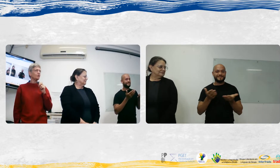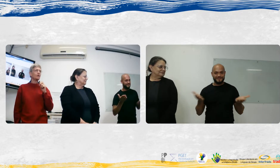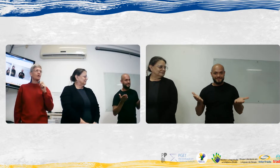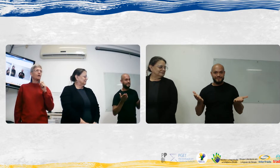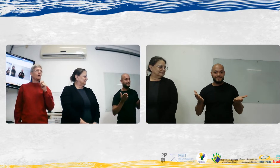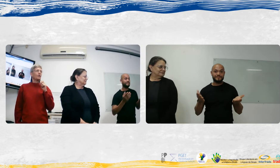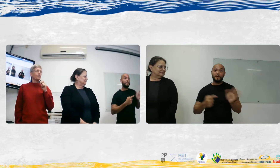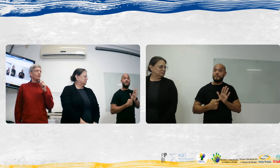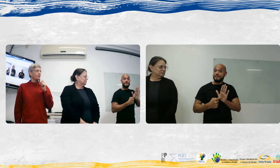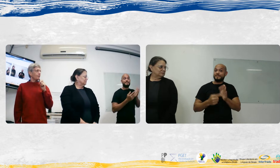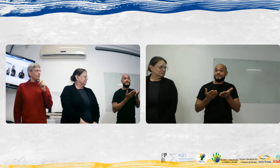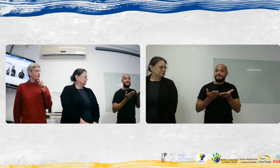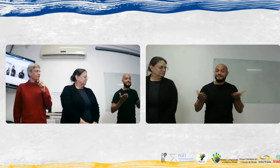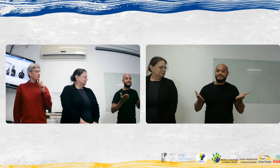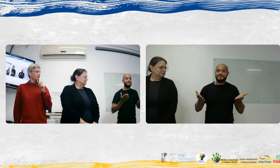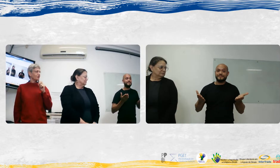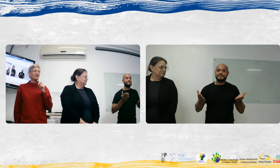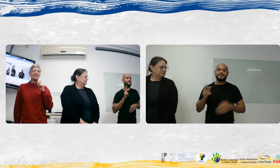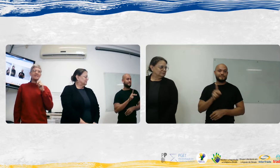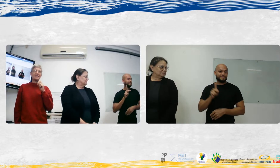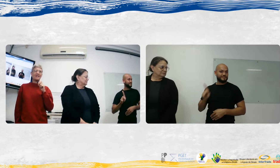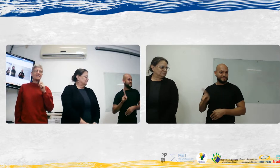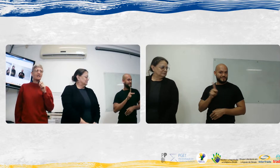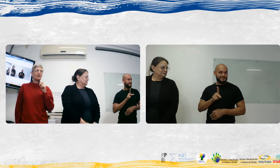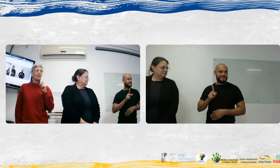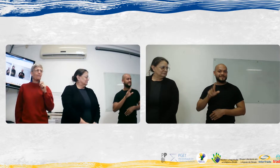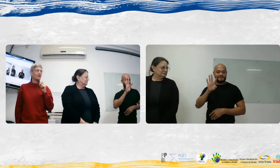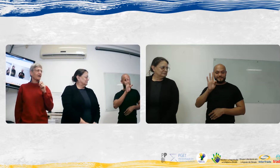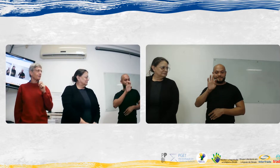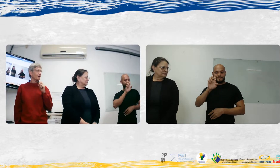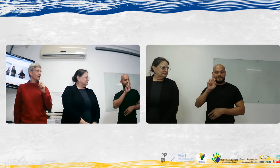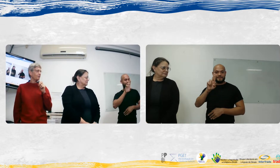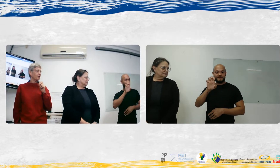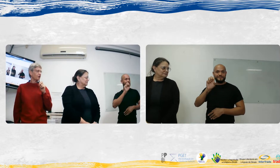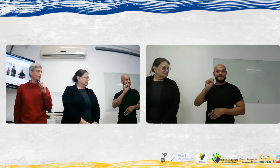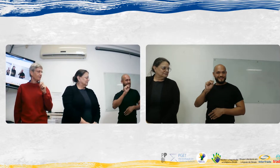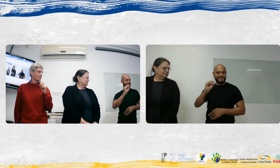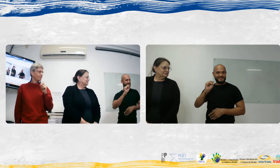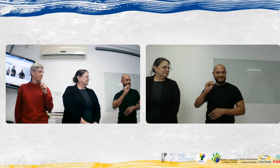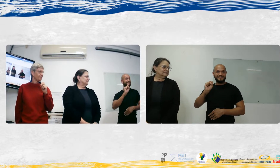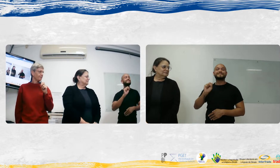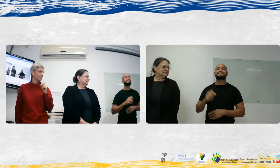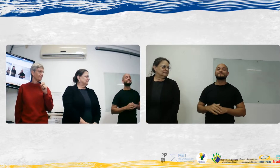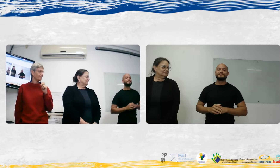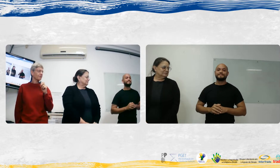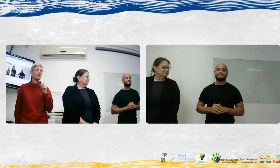present to you Professor Teresa Blankmeyer Burke.